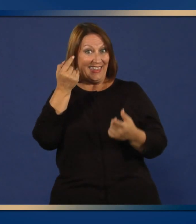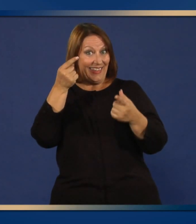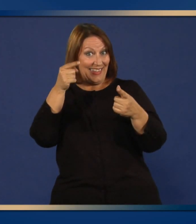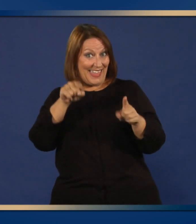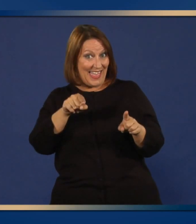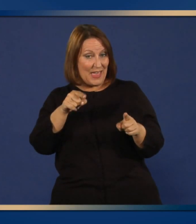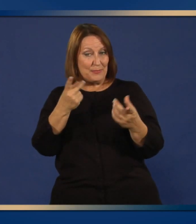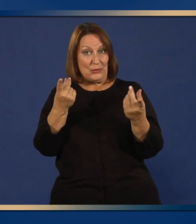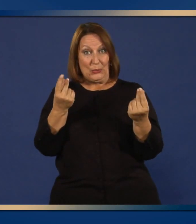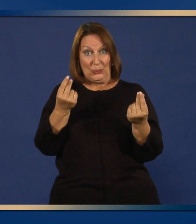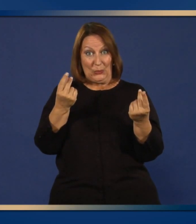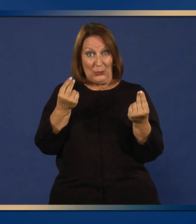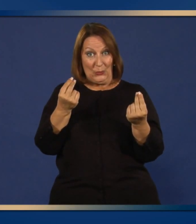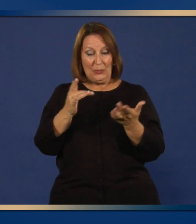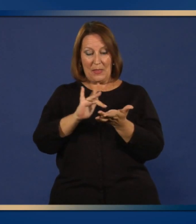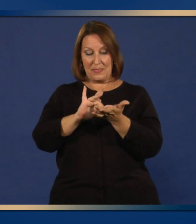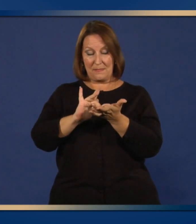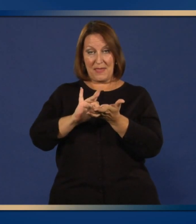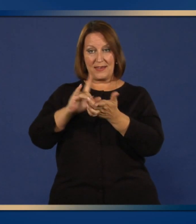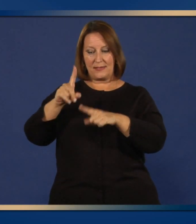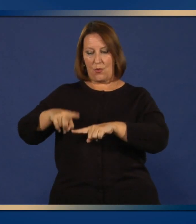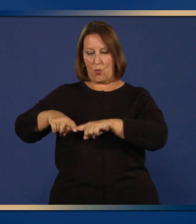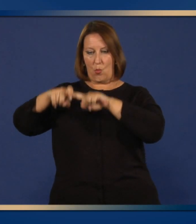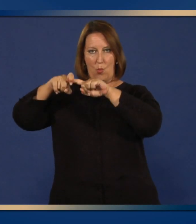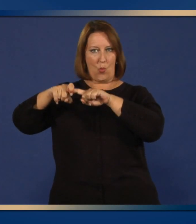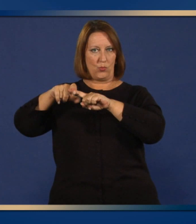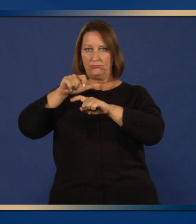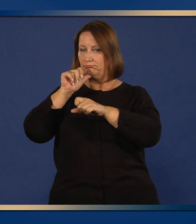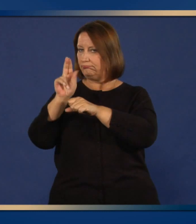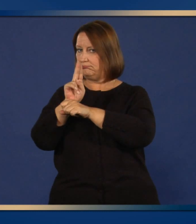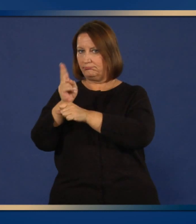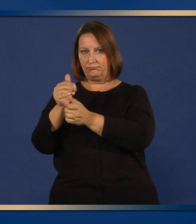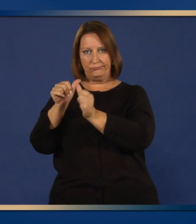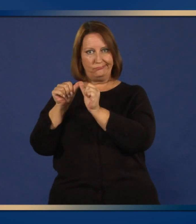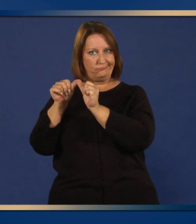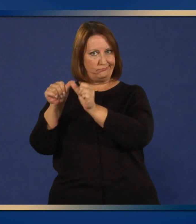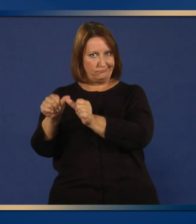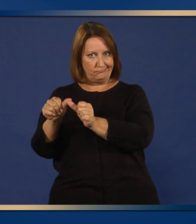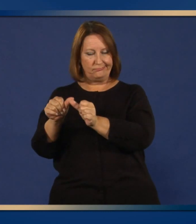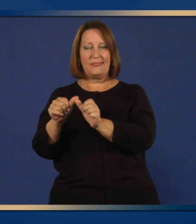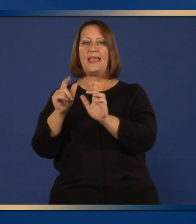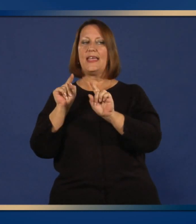should stop Relenza and get medical attention right away.